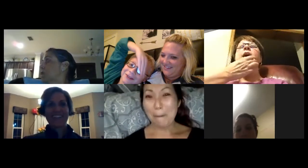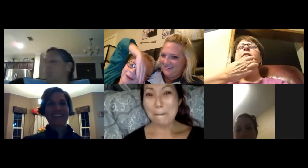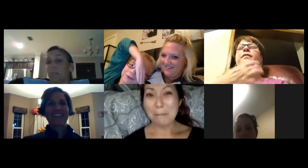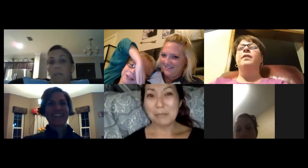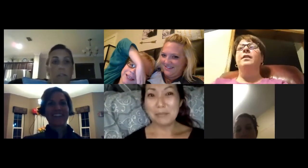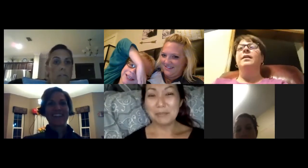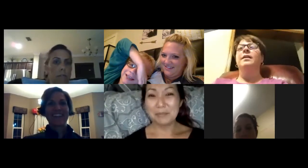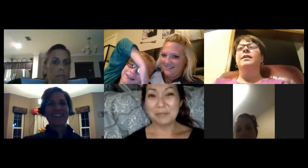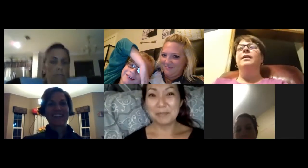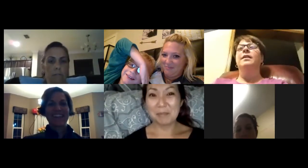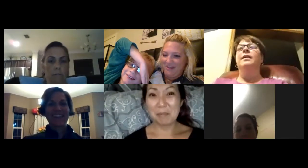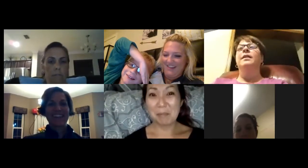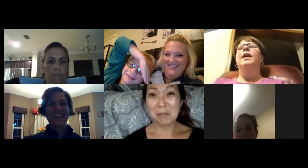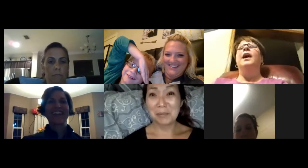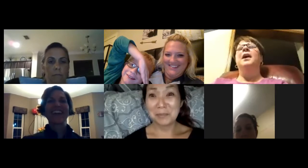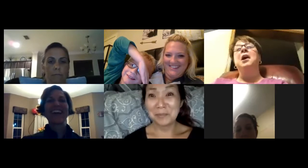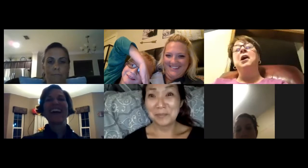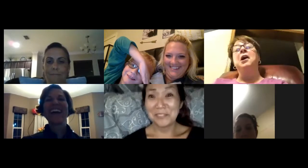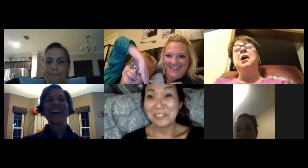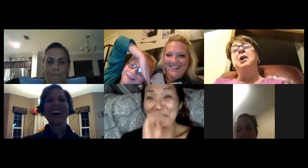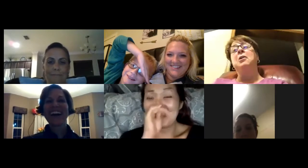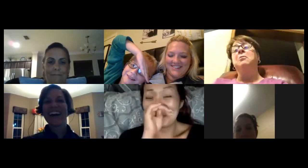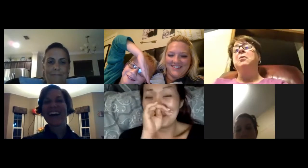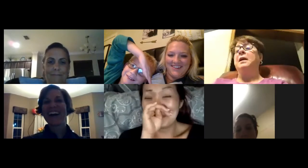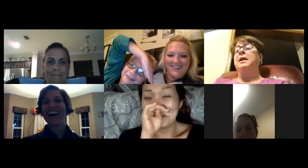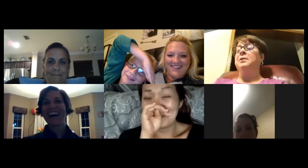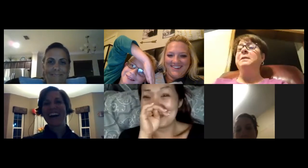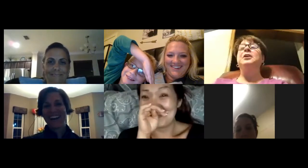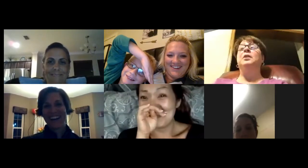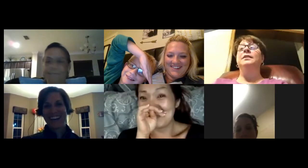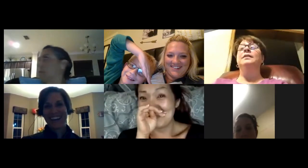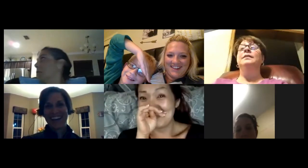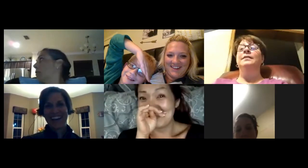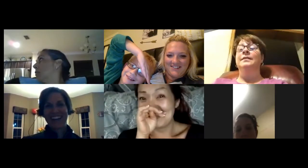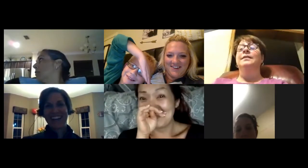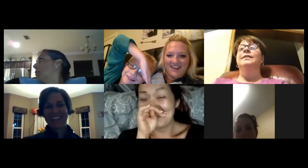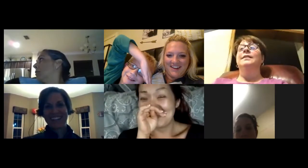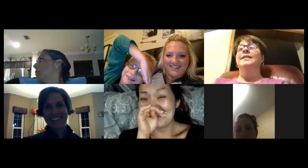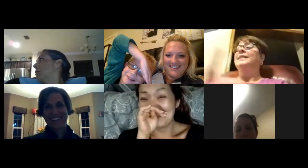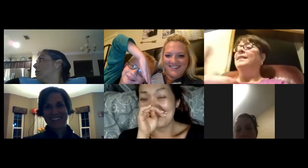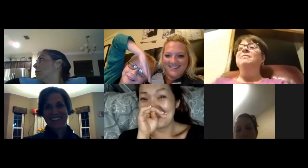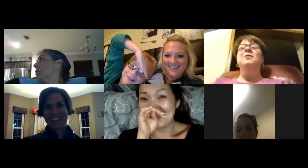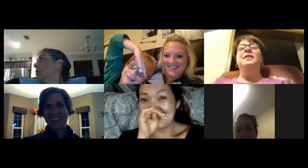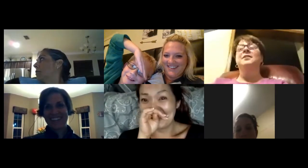giraffe drinking. Oh, well, that would be a good one. Recent sign language. Sorry, guys. Well, that's